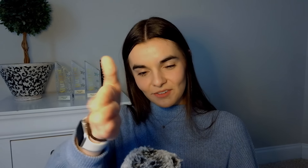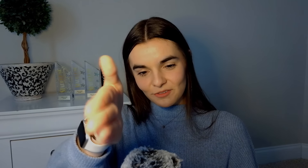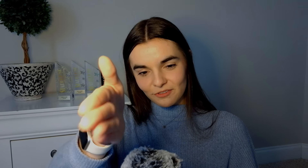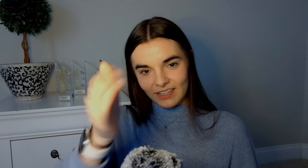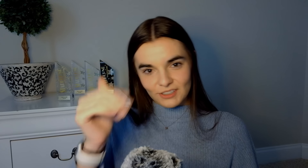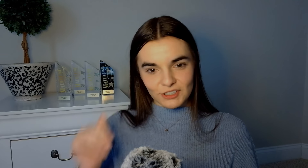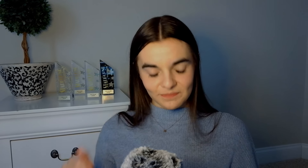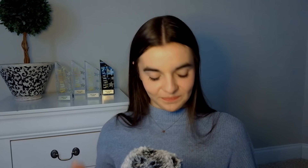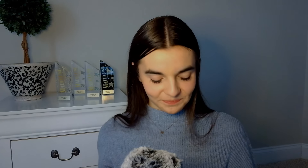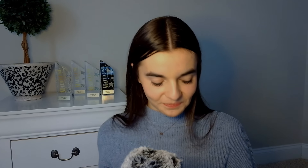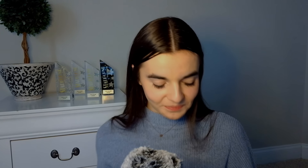Fish.